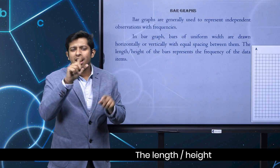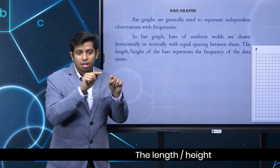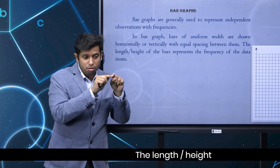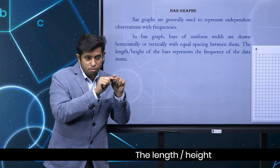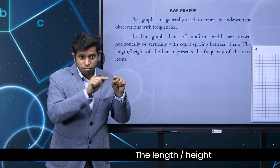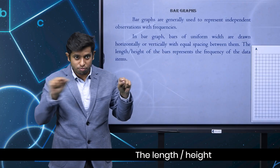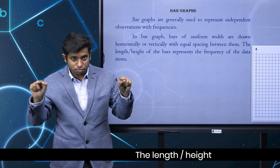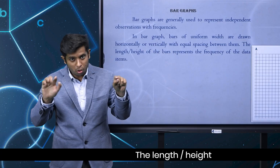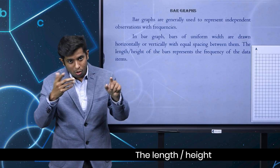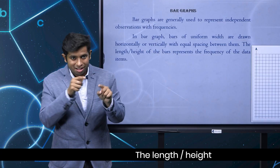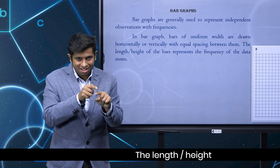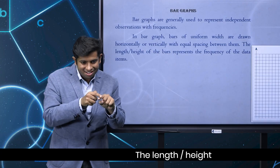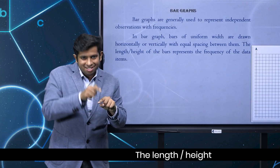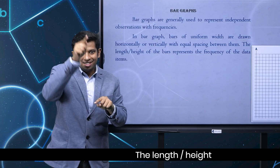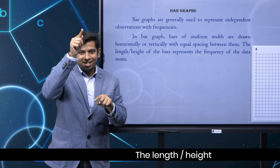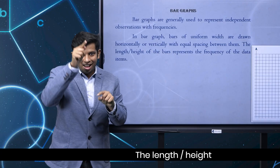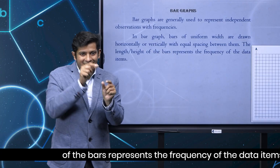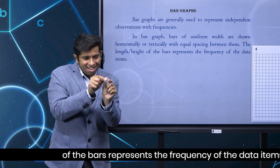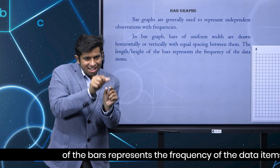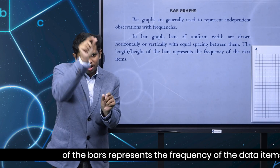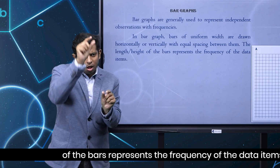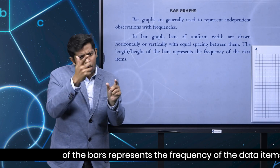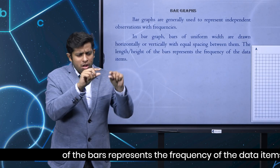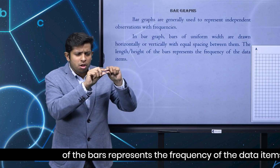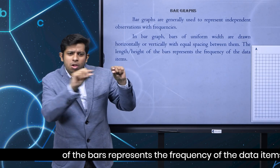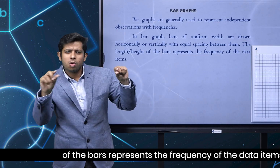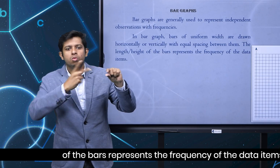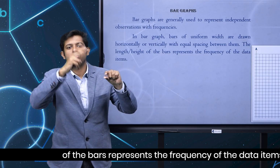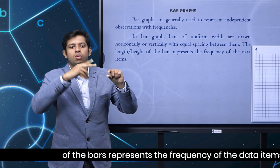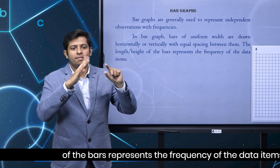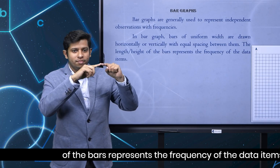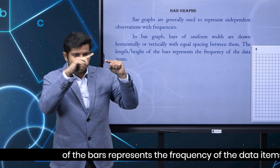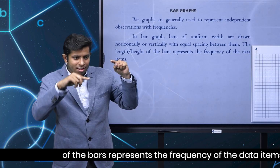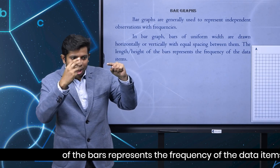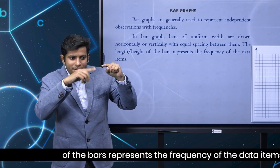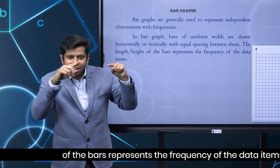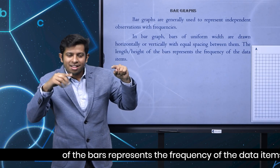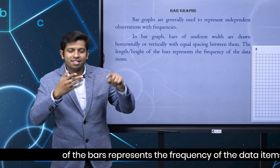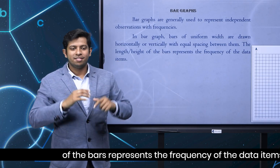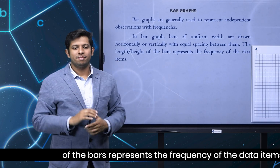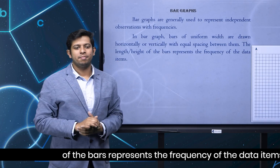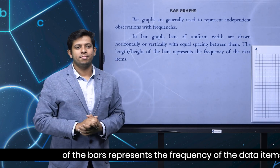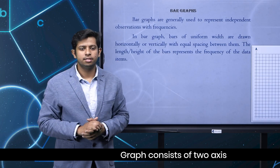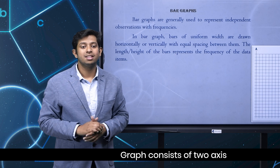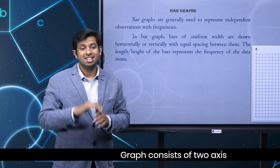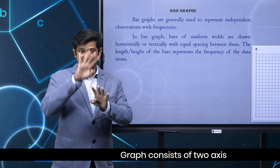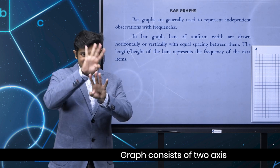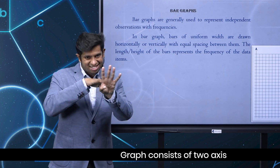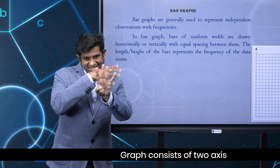The length or height of the bars represents the frequency of the data items. Graph